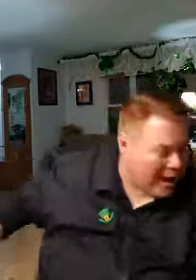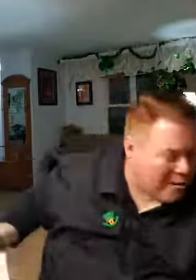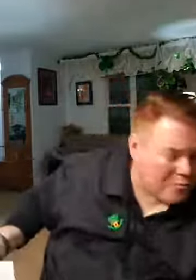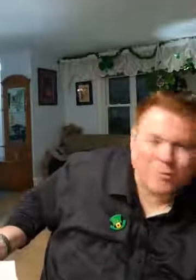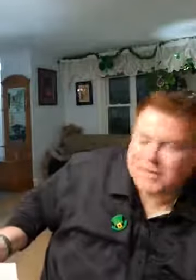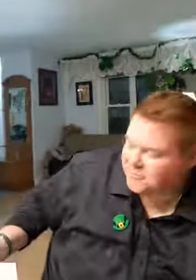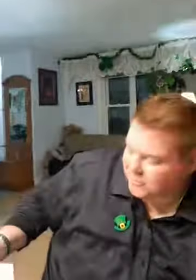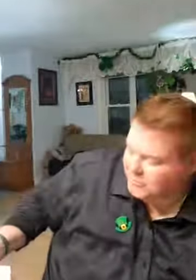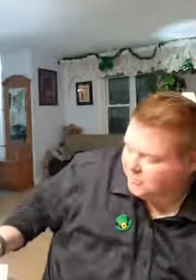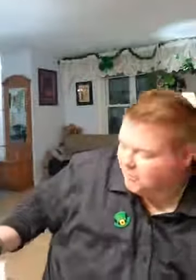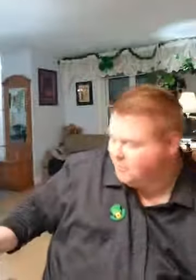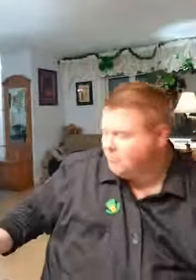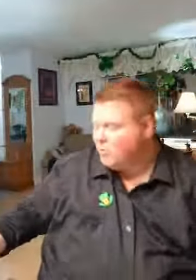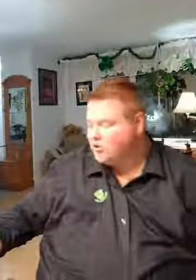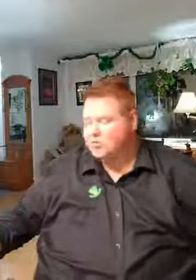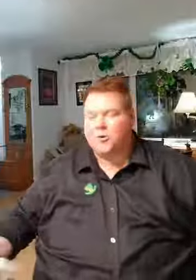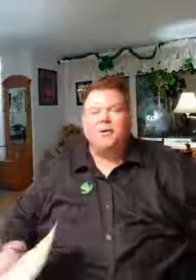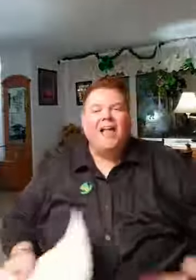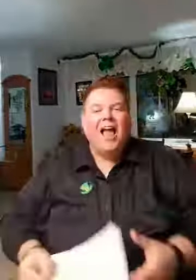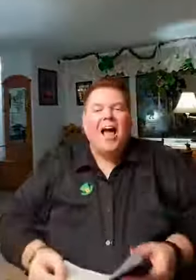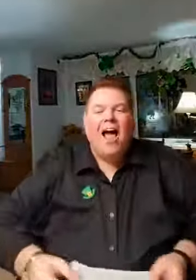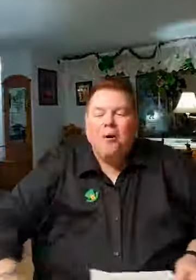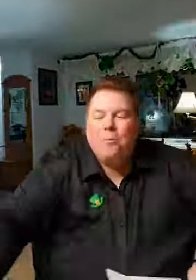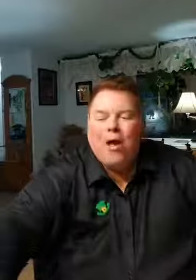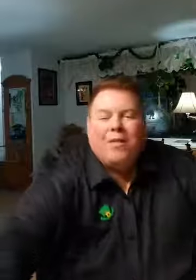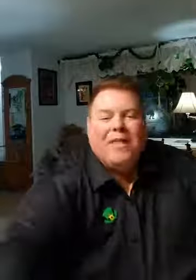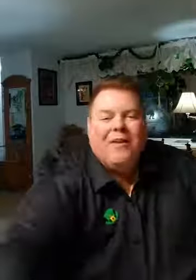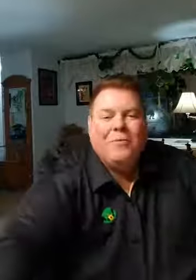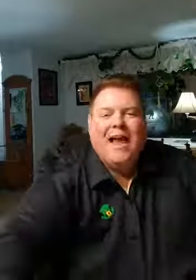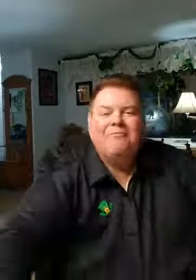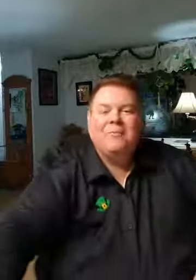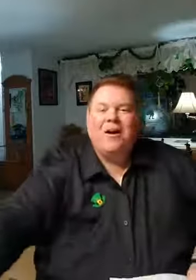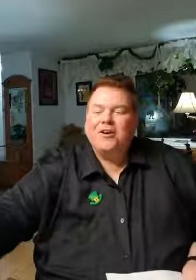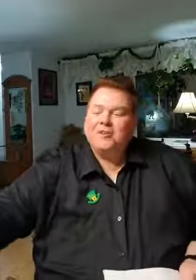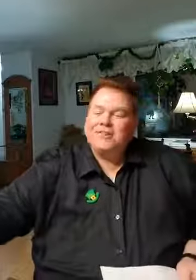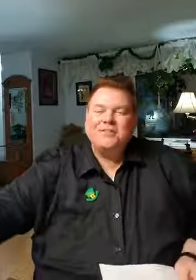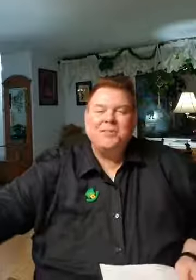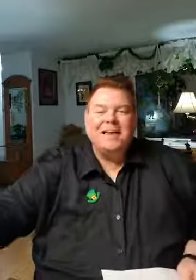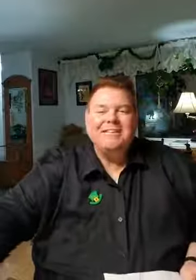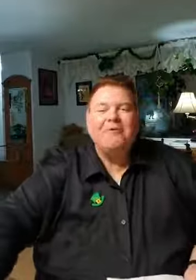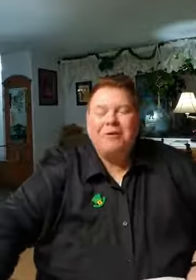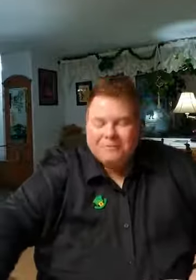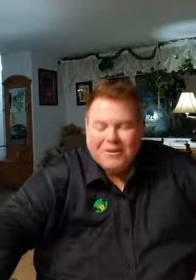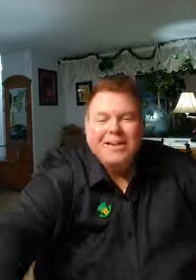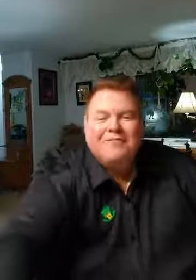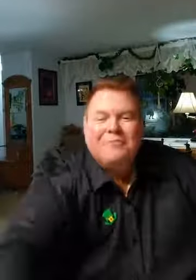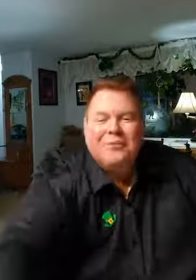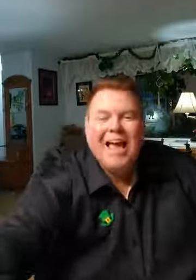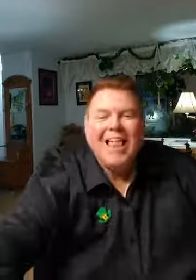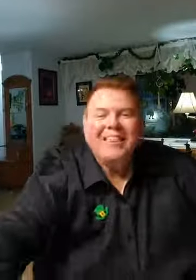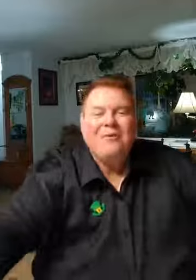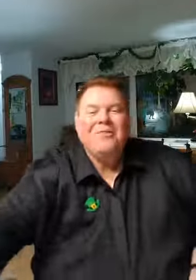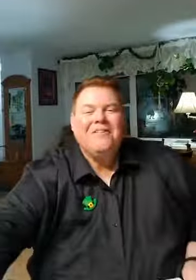Powerful piece of music, for sure. Well, now that we have gotten ourselves into a nice reflective mood, hello there,